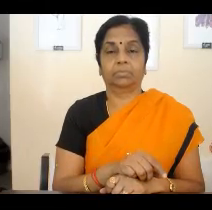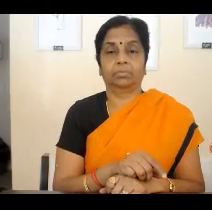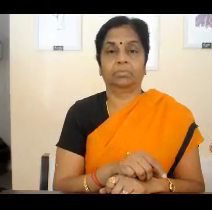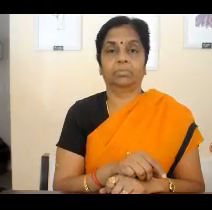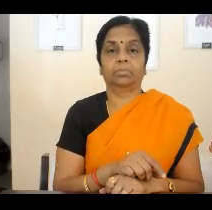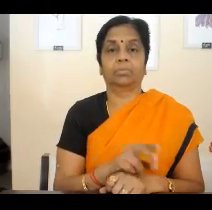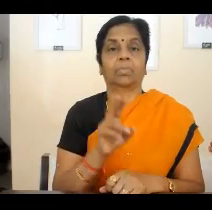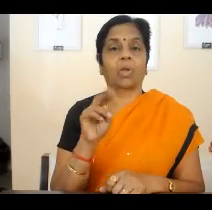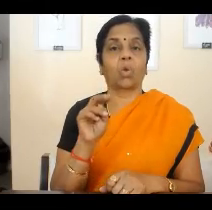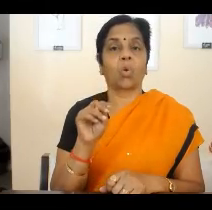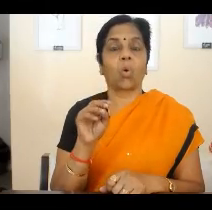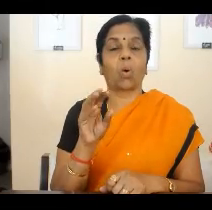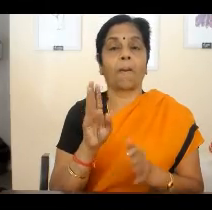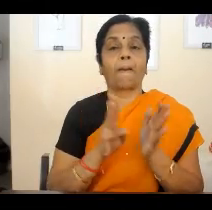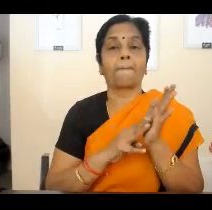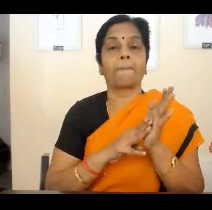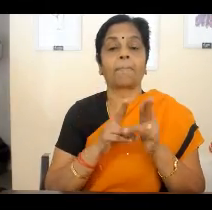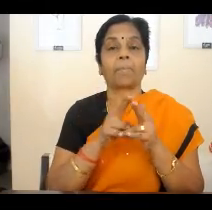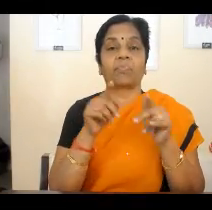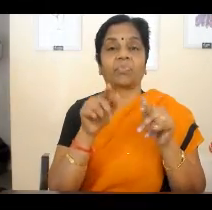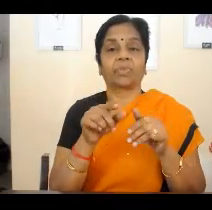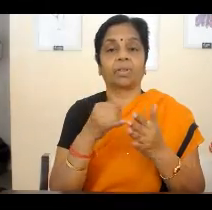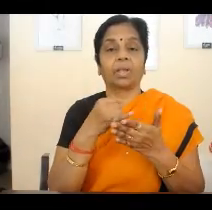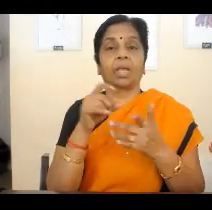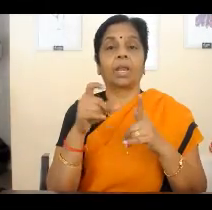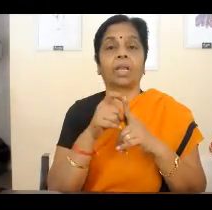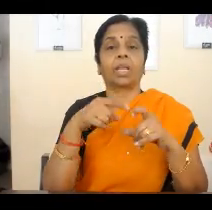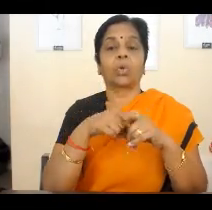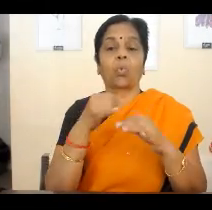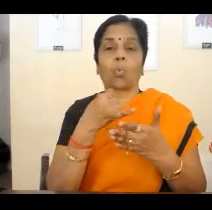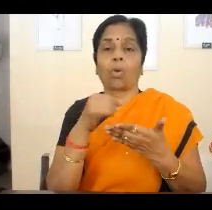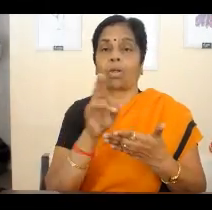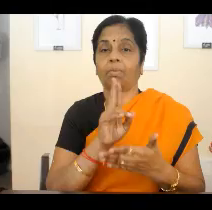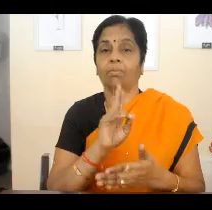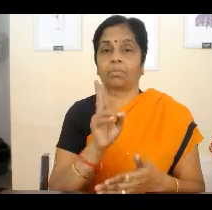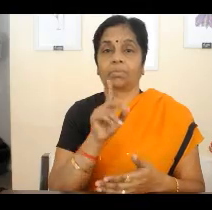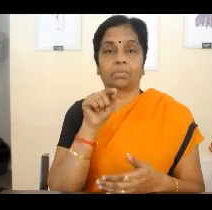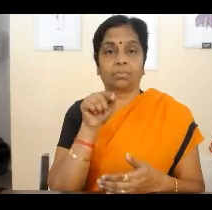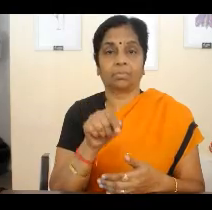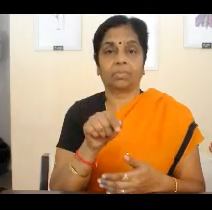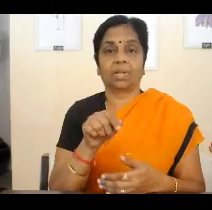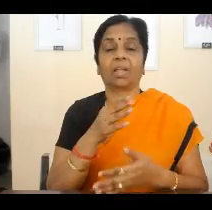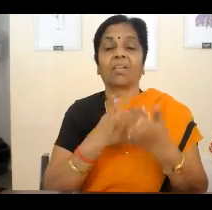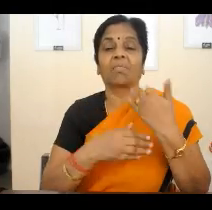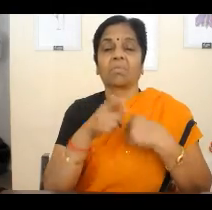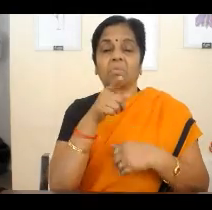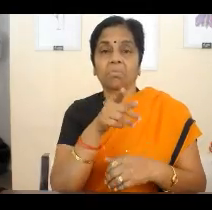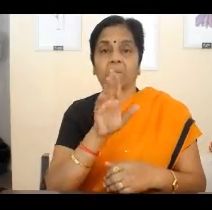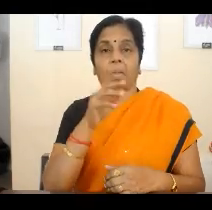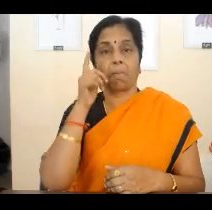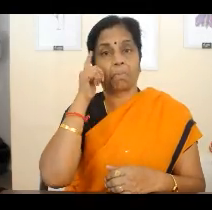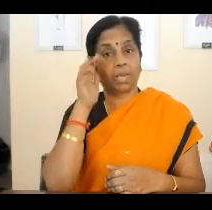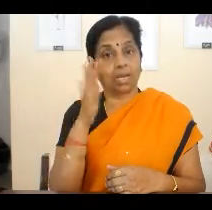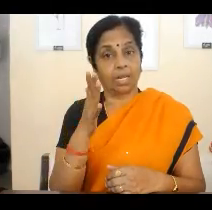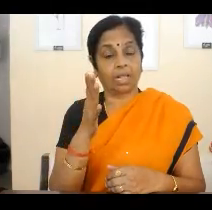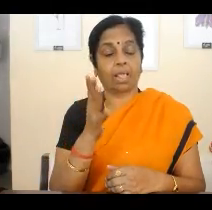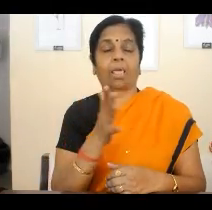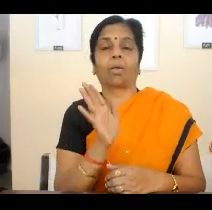No member should be disqualified because of physical or mental incapacity.